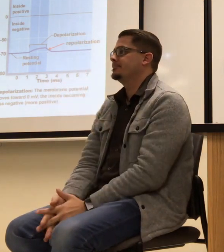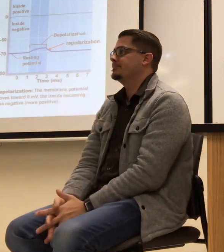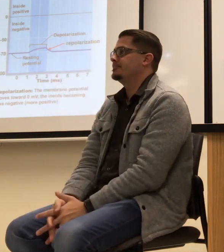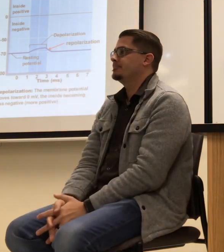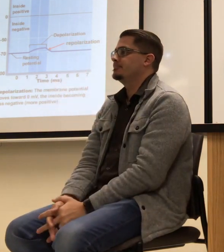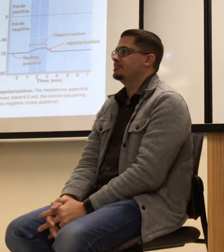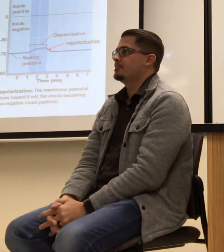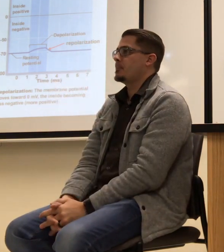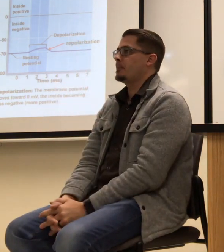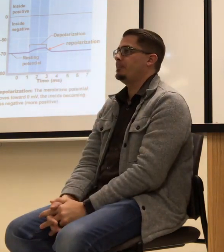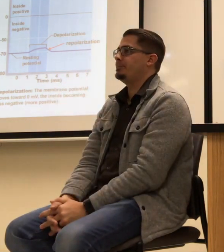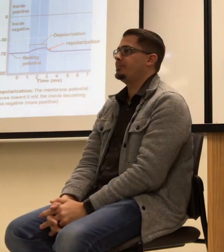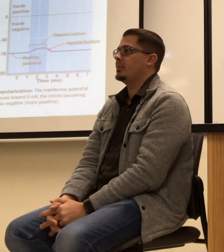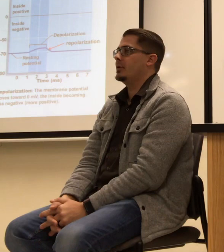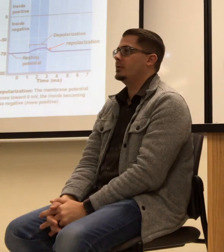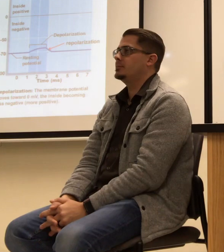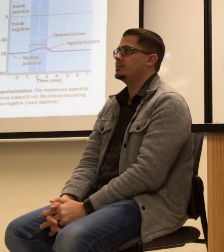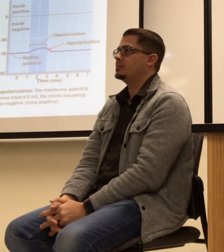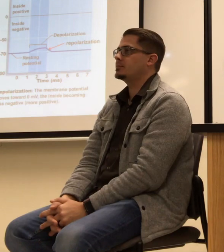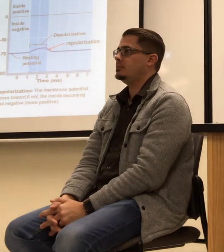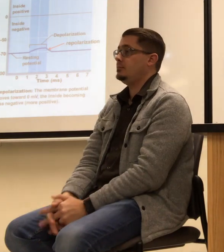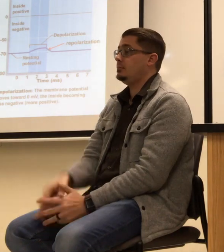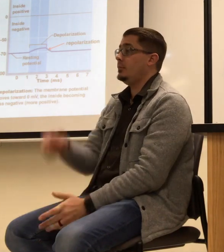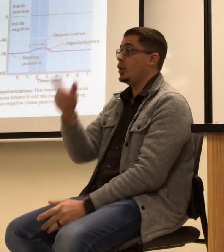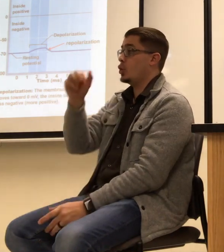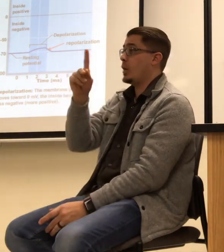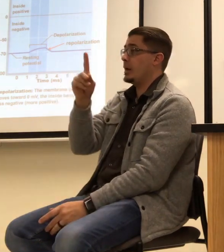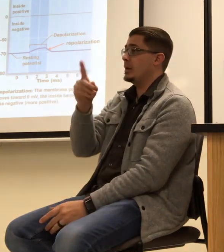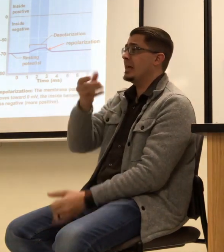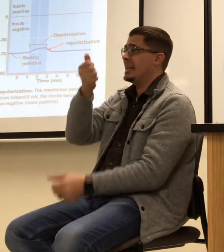They're graded, but they can summate.